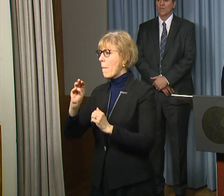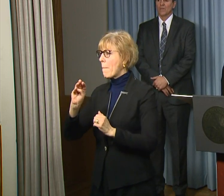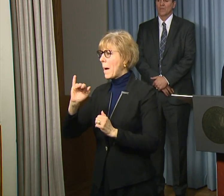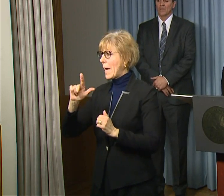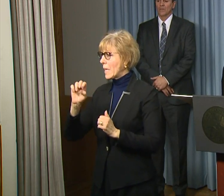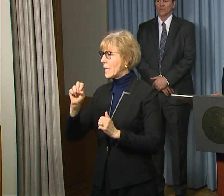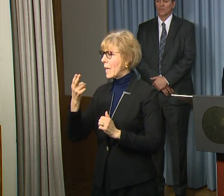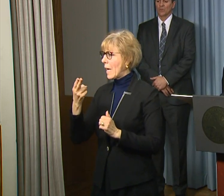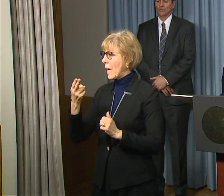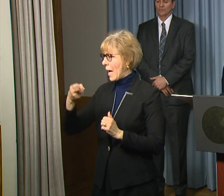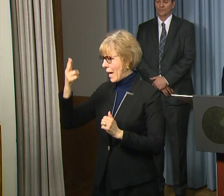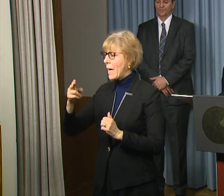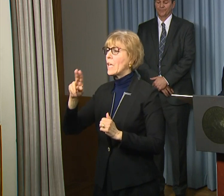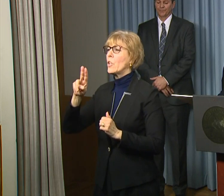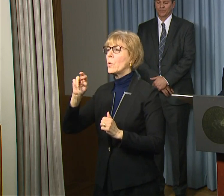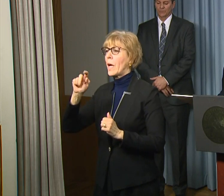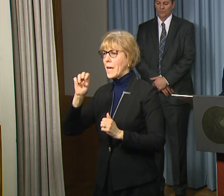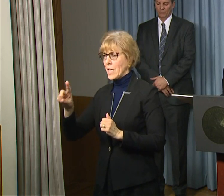just visit